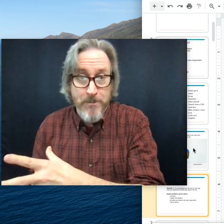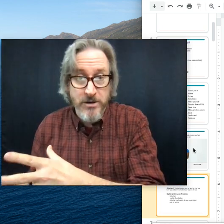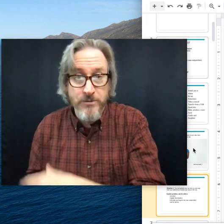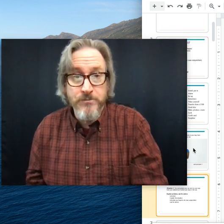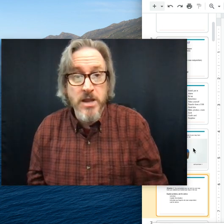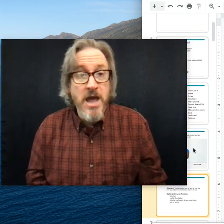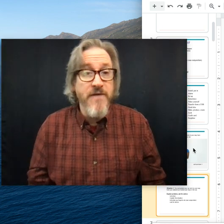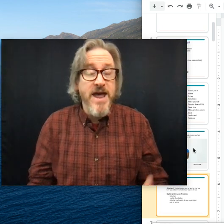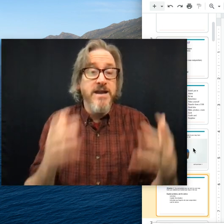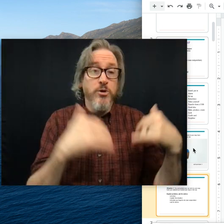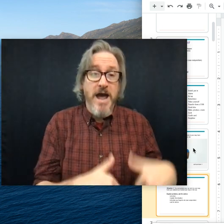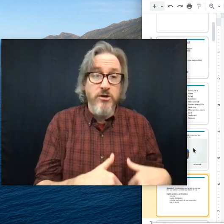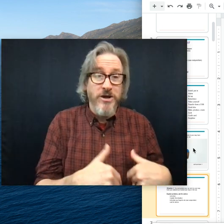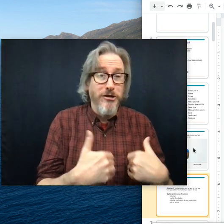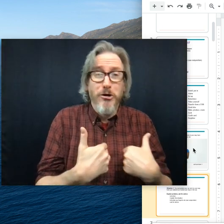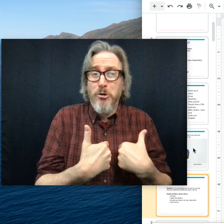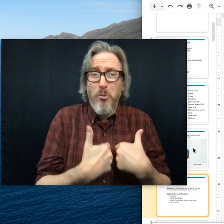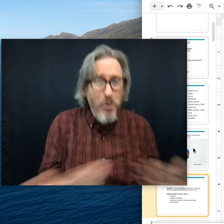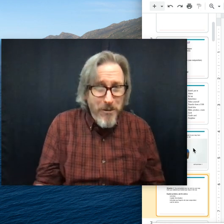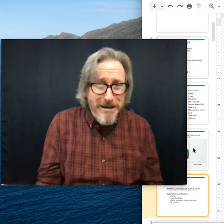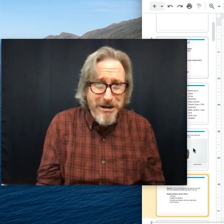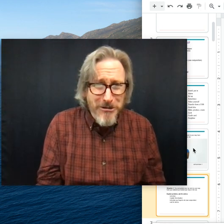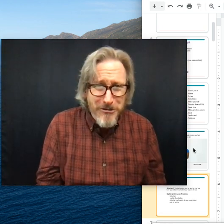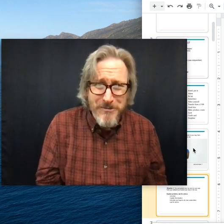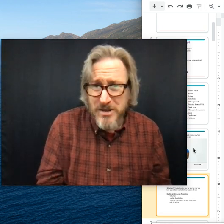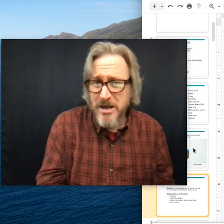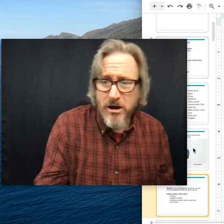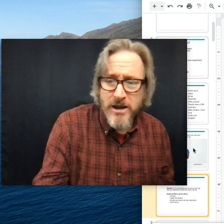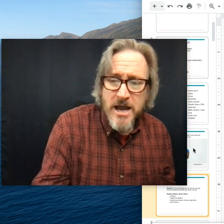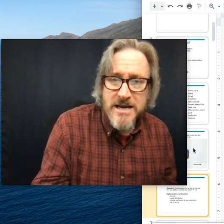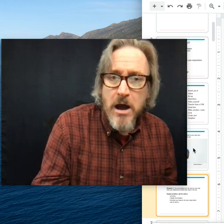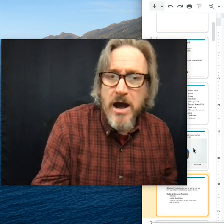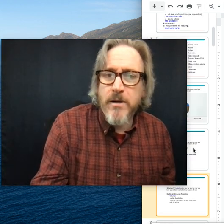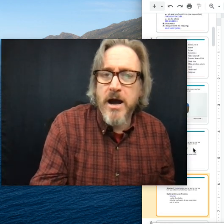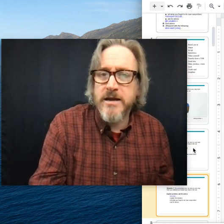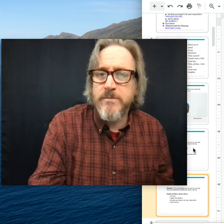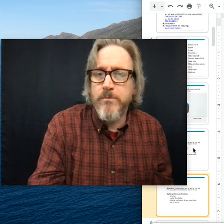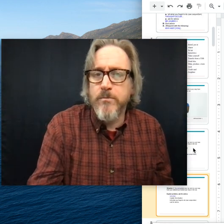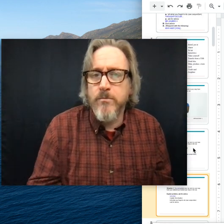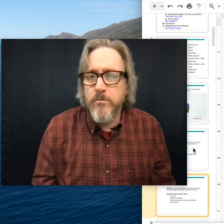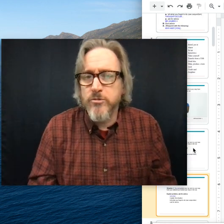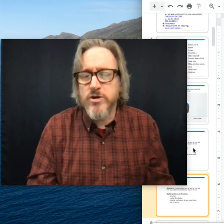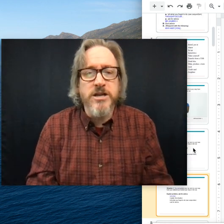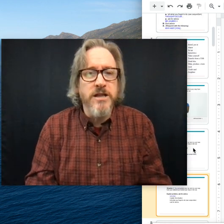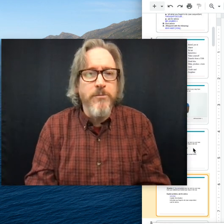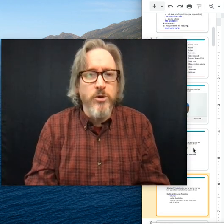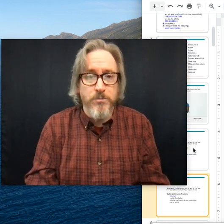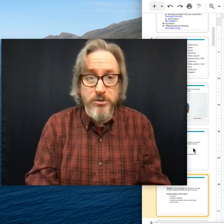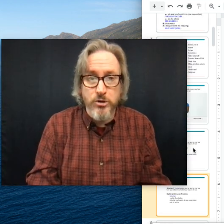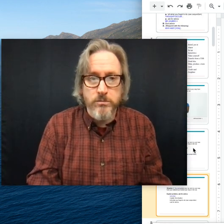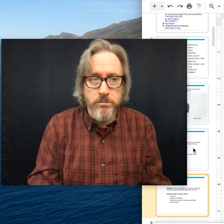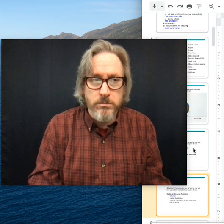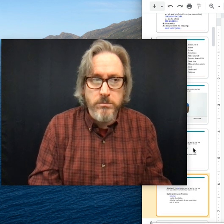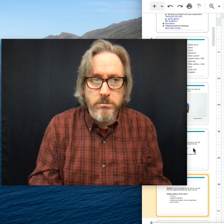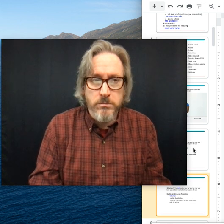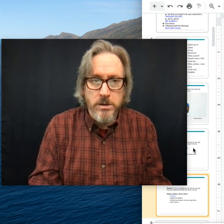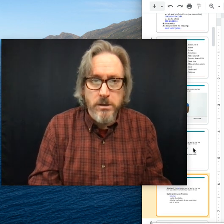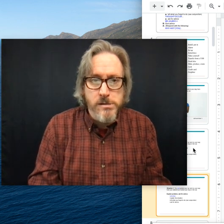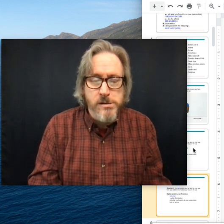inadvertently happened? And then you end with, what do I do? All right. Now, I tried to label with blue.